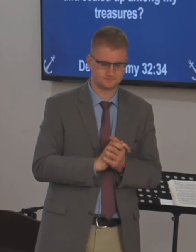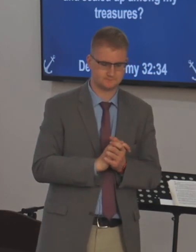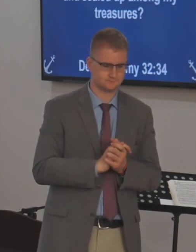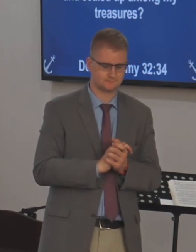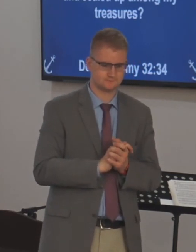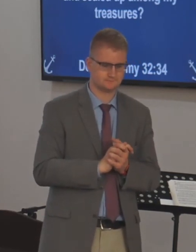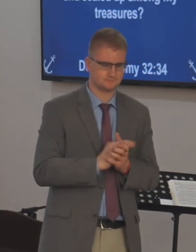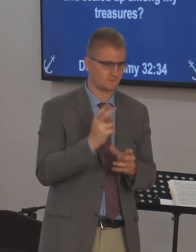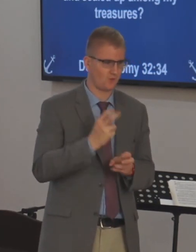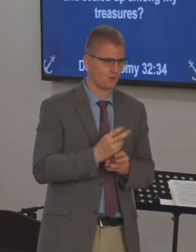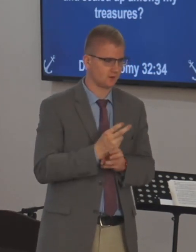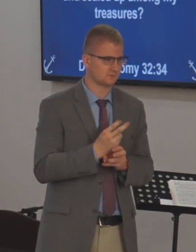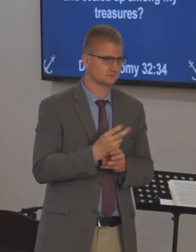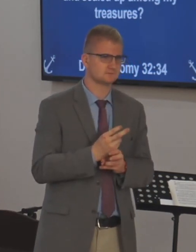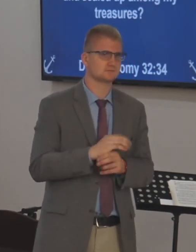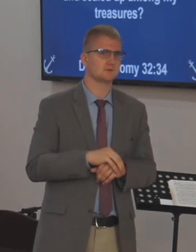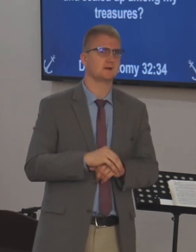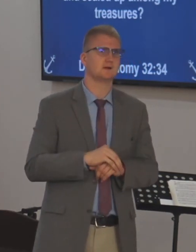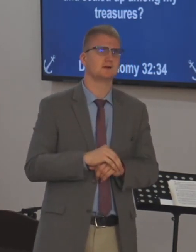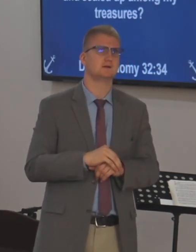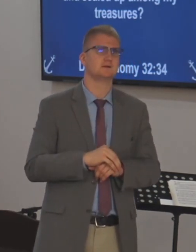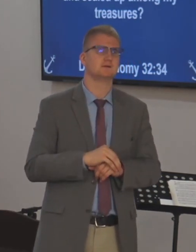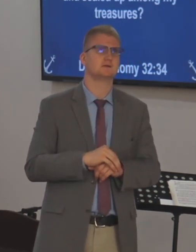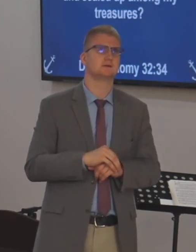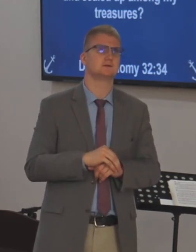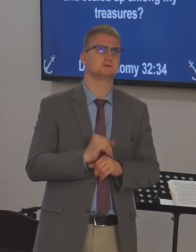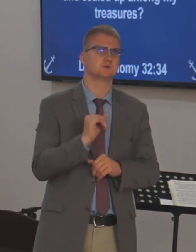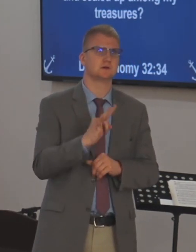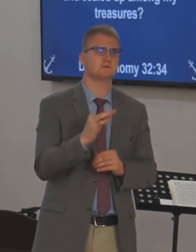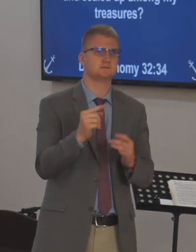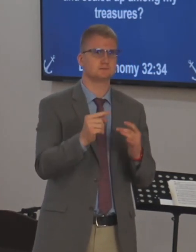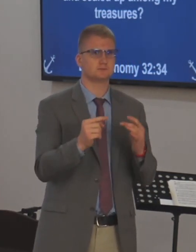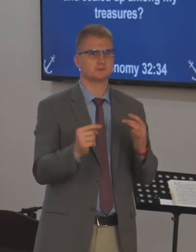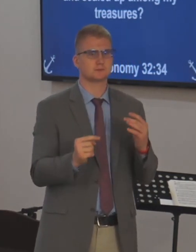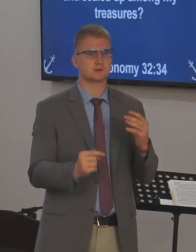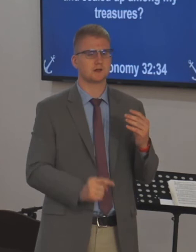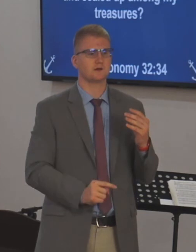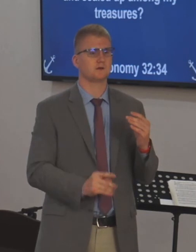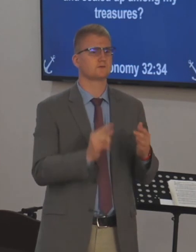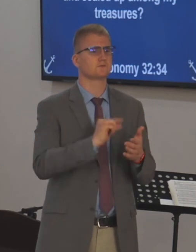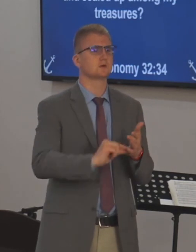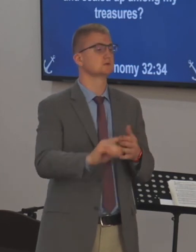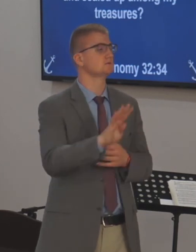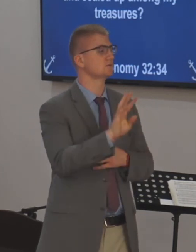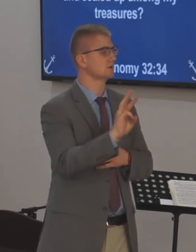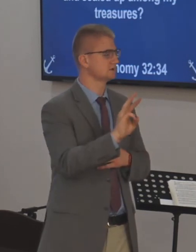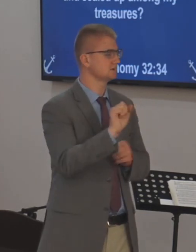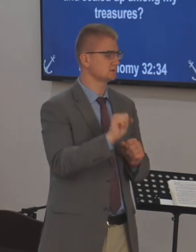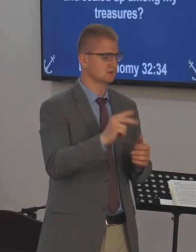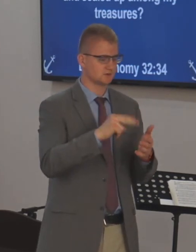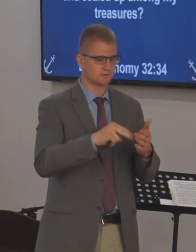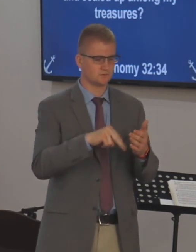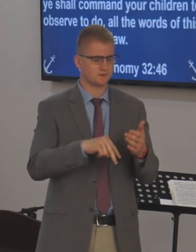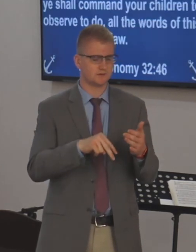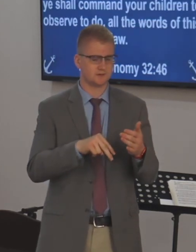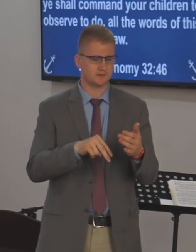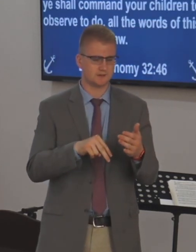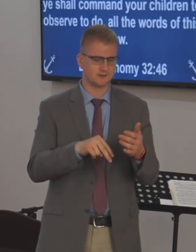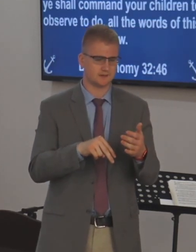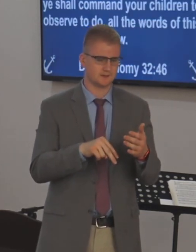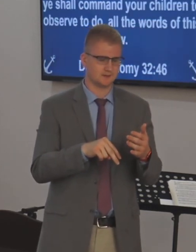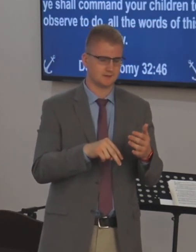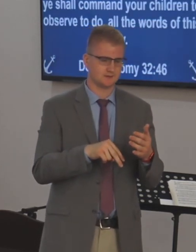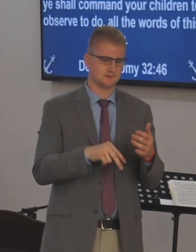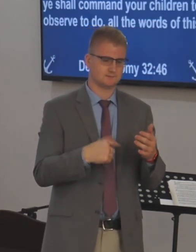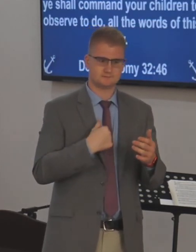And it goes on and on and on. And then if you go on, let's look at verse 46. Now you can read the rest of this because it's a great song. I just don't